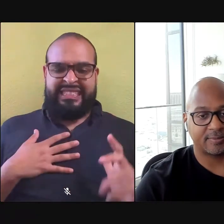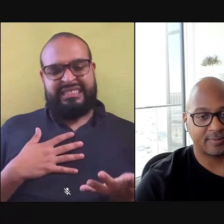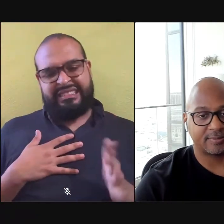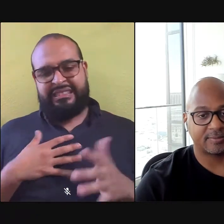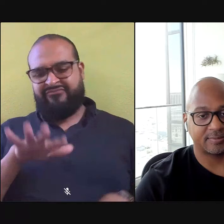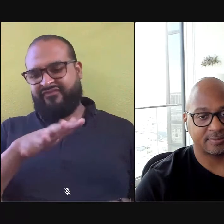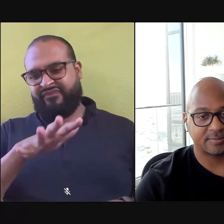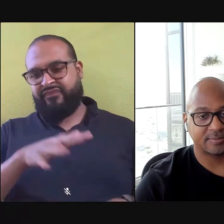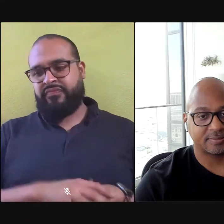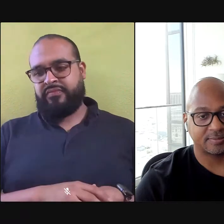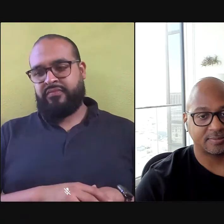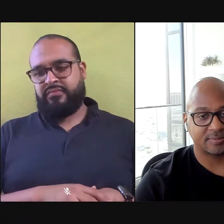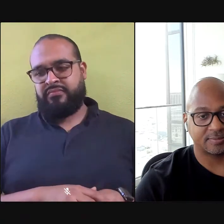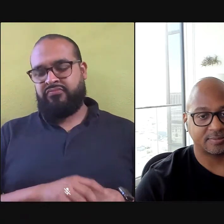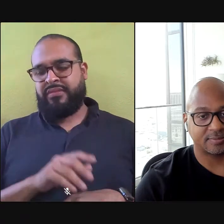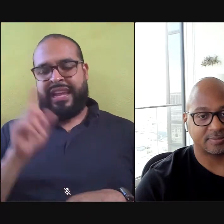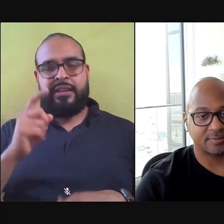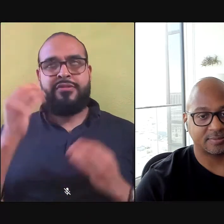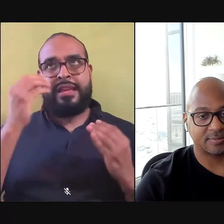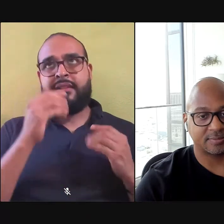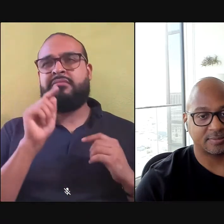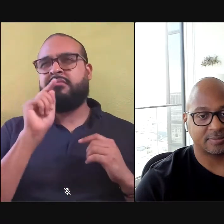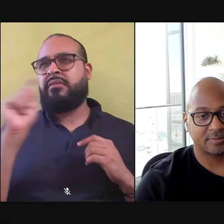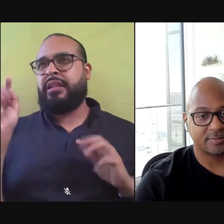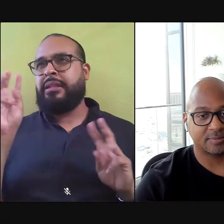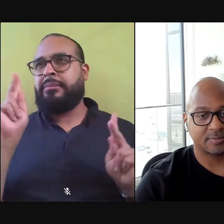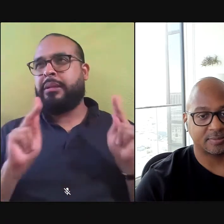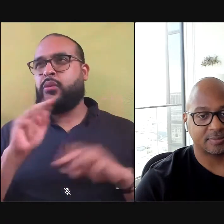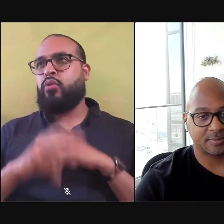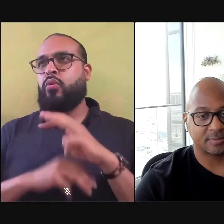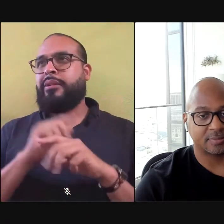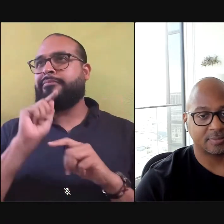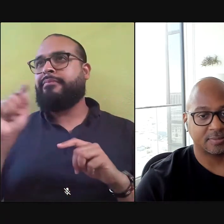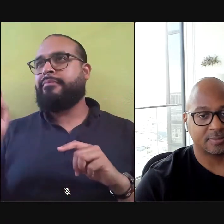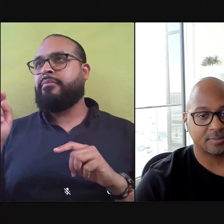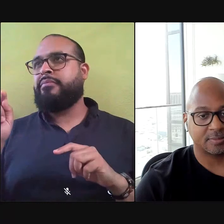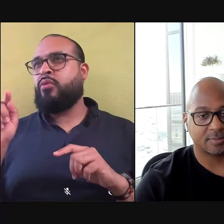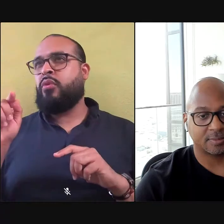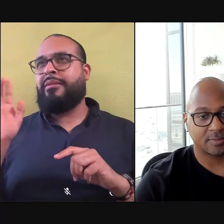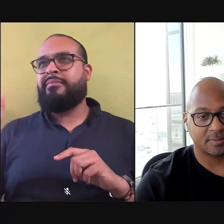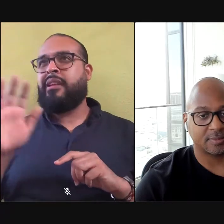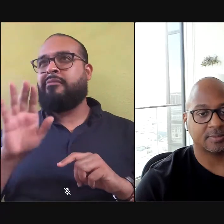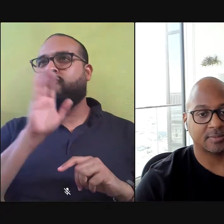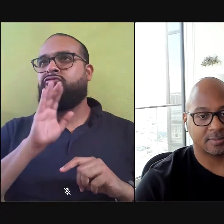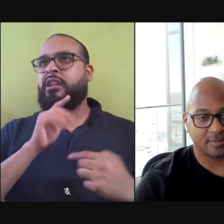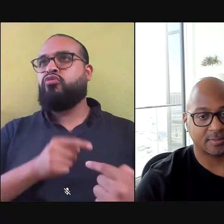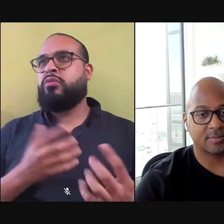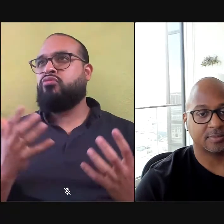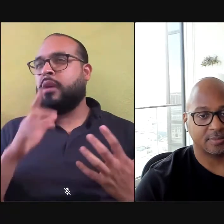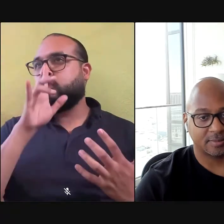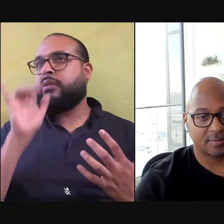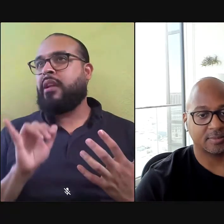some other challenges that the people all around the world are facing today? But not just that, again, because that's somewhat abstract, but like my parents had to go through, or